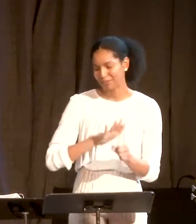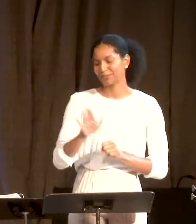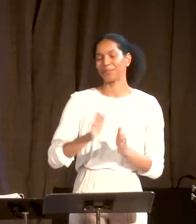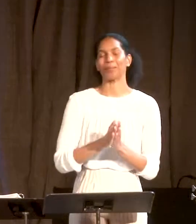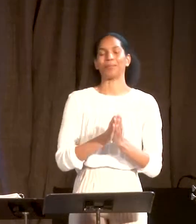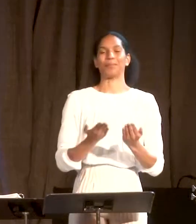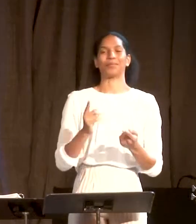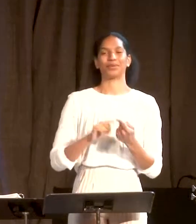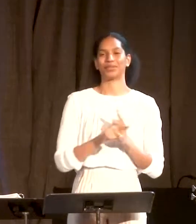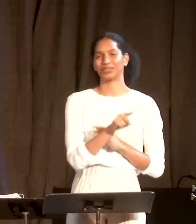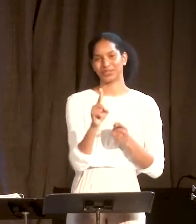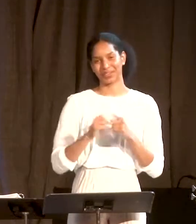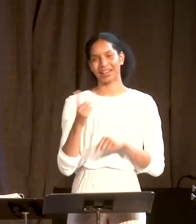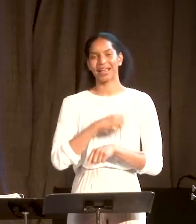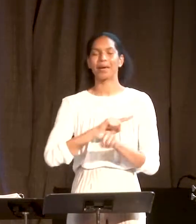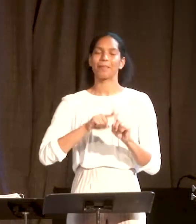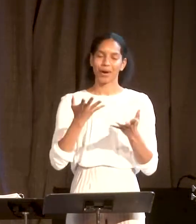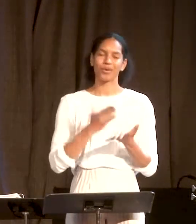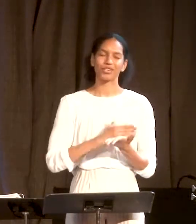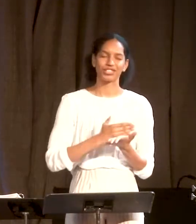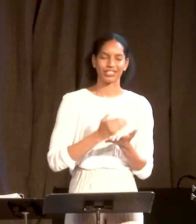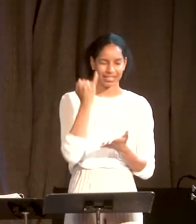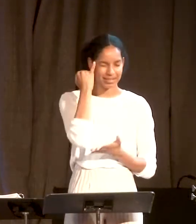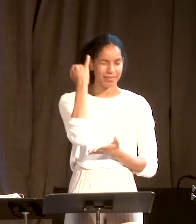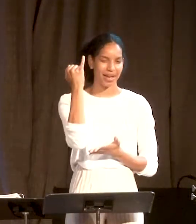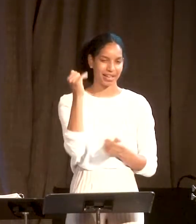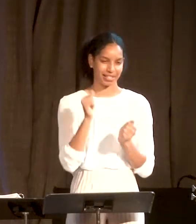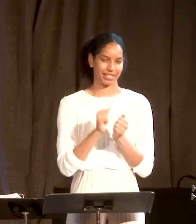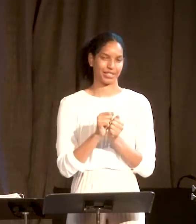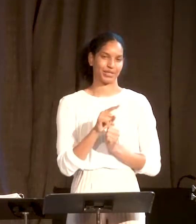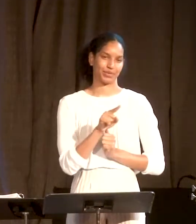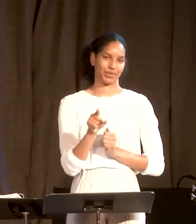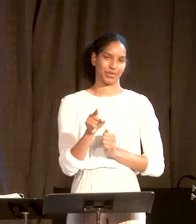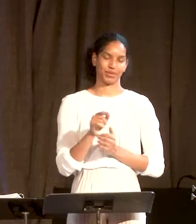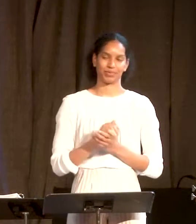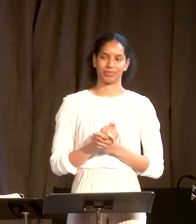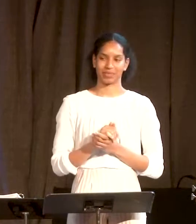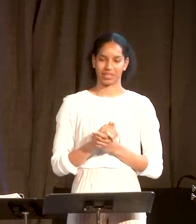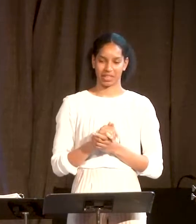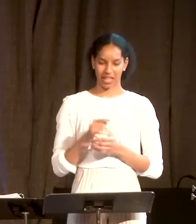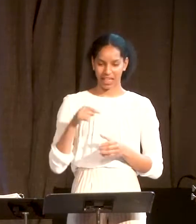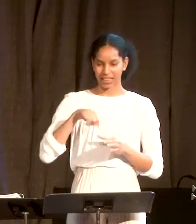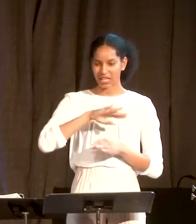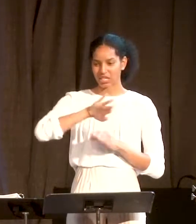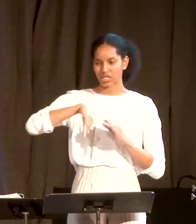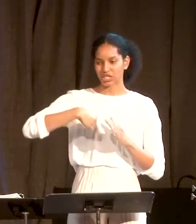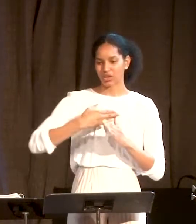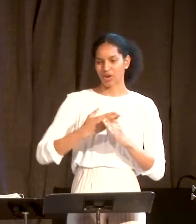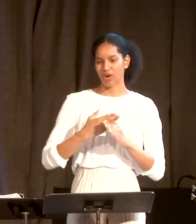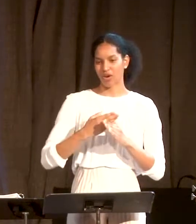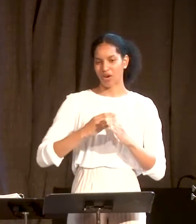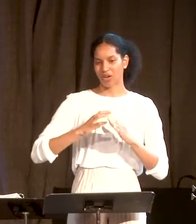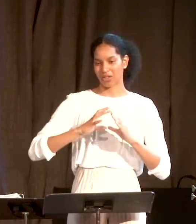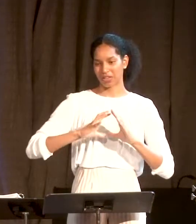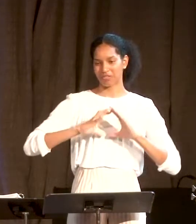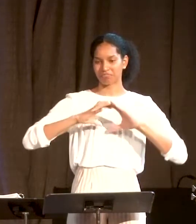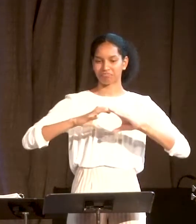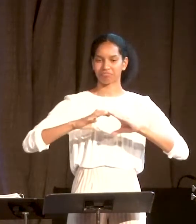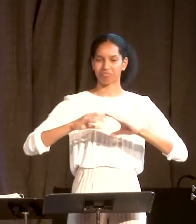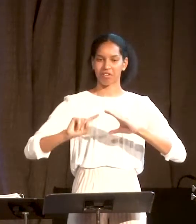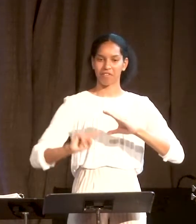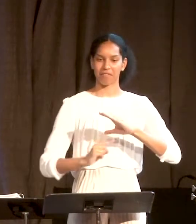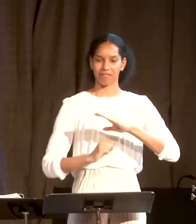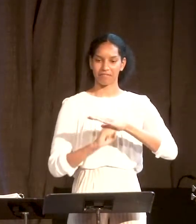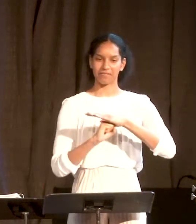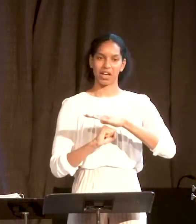share some ideas with you that are the foundation of that study I'm working on,